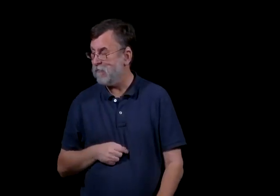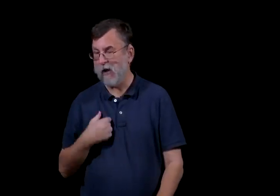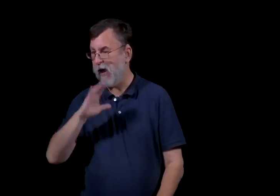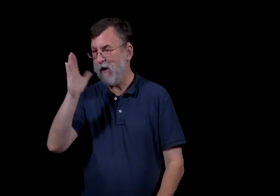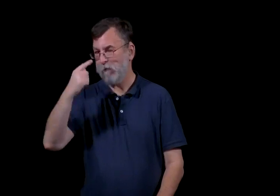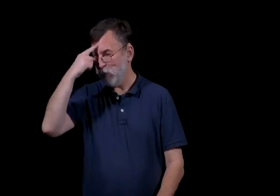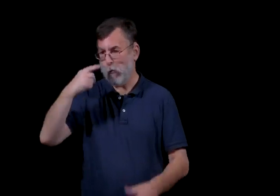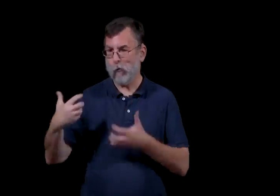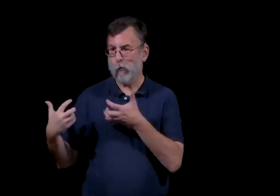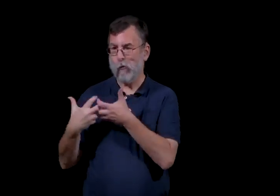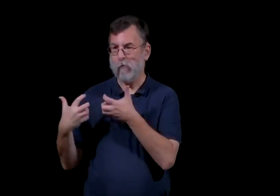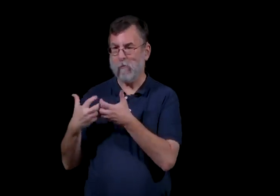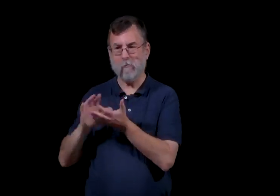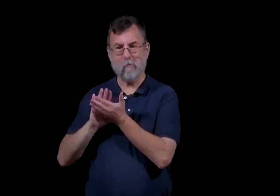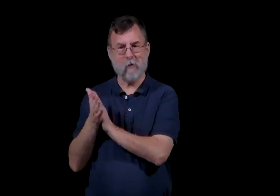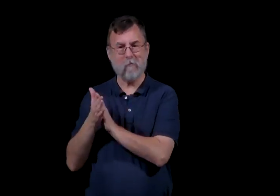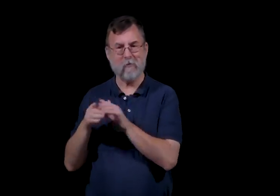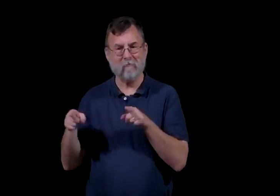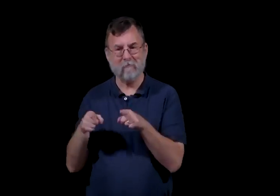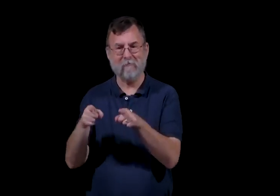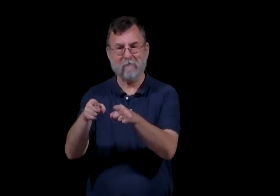He's an evangelist now.